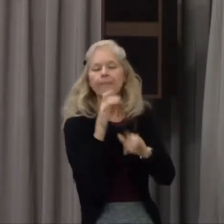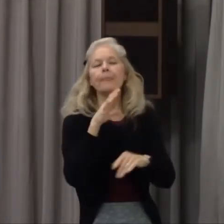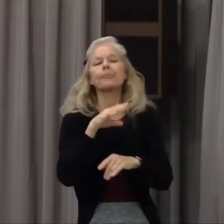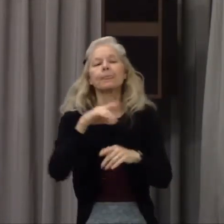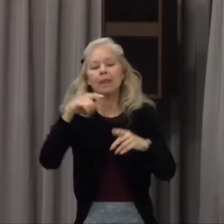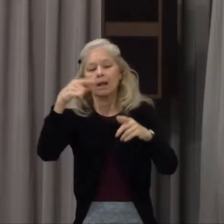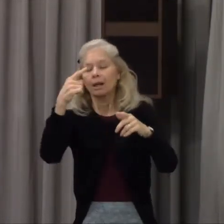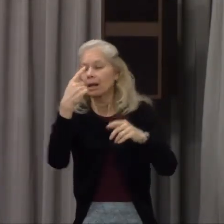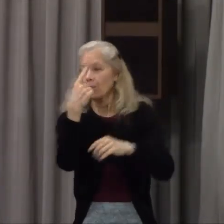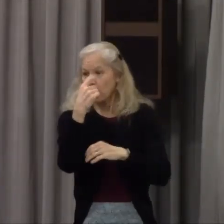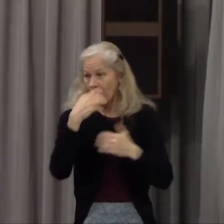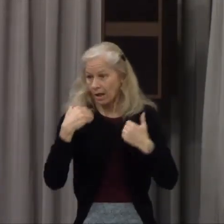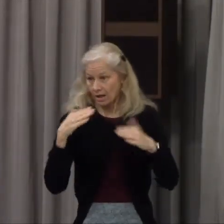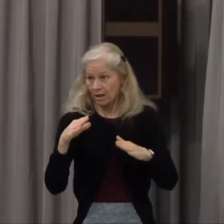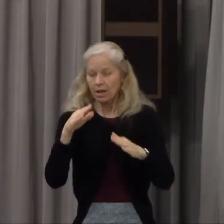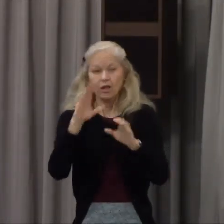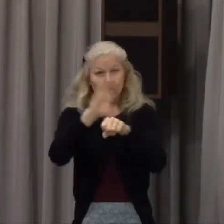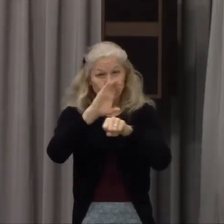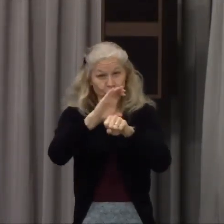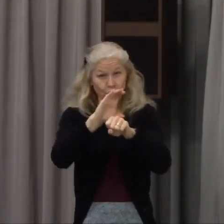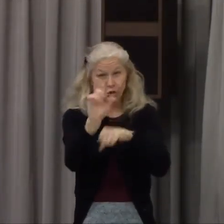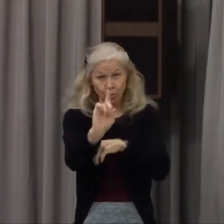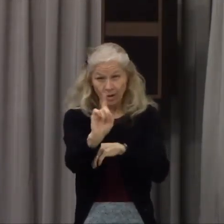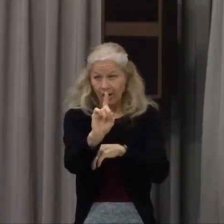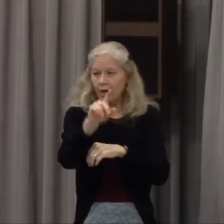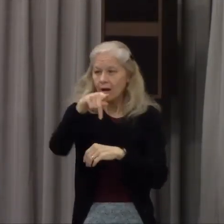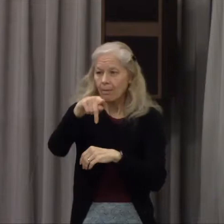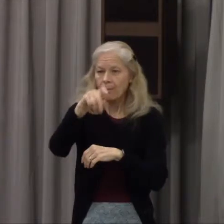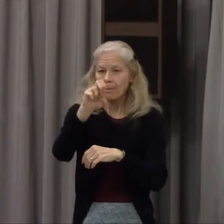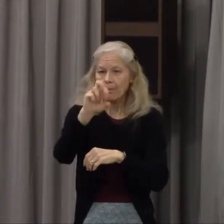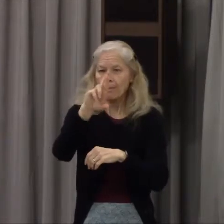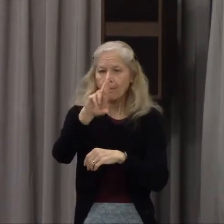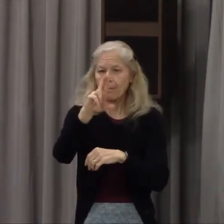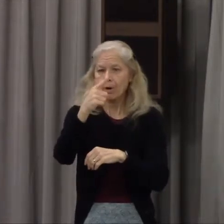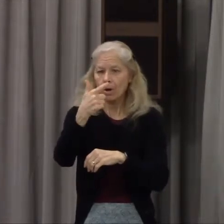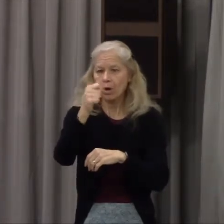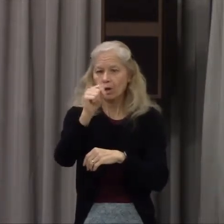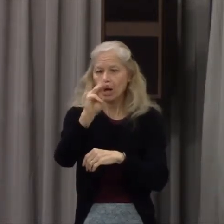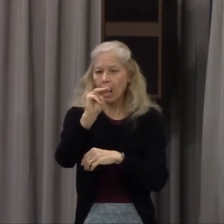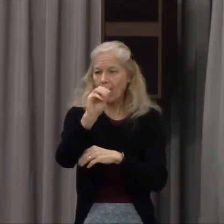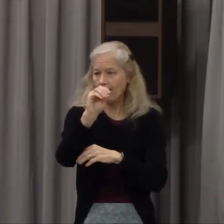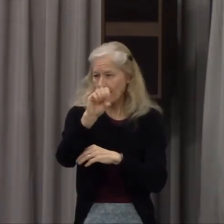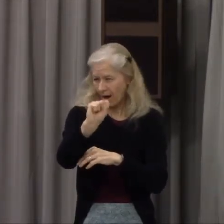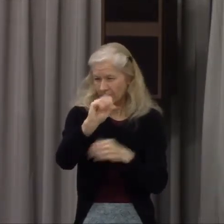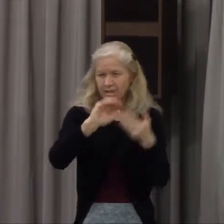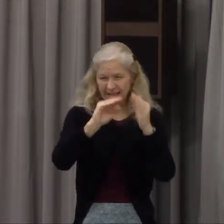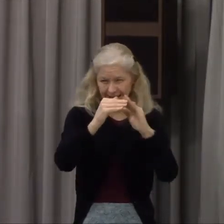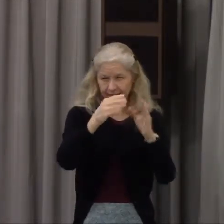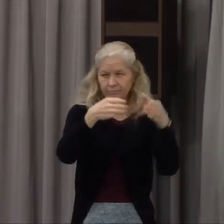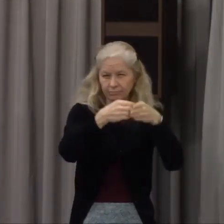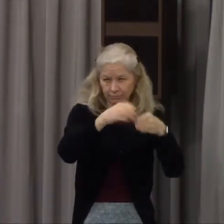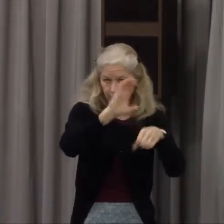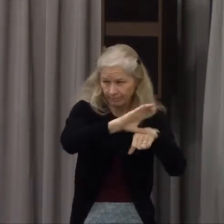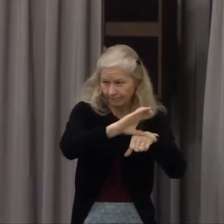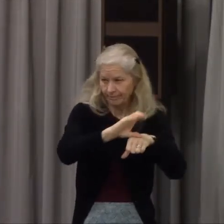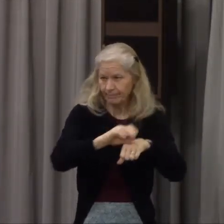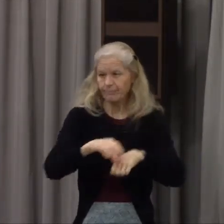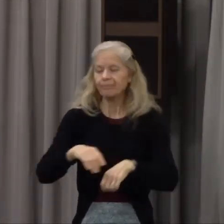Pergamos write, these things saith he which hath a sharp sword with two edges.